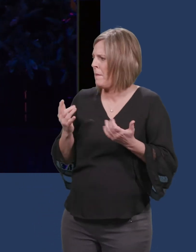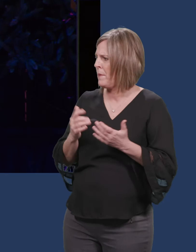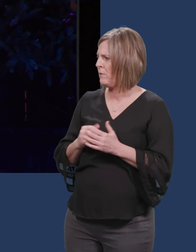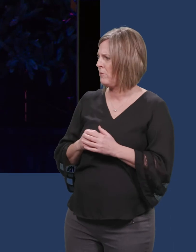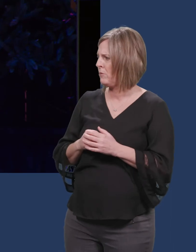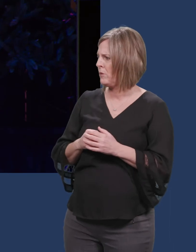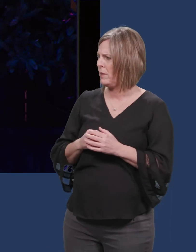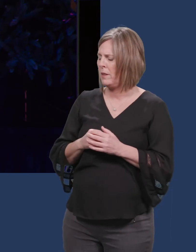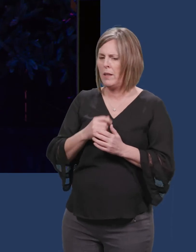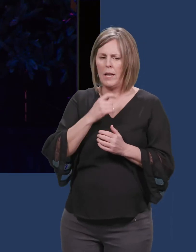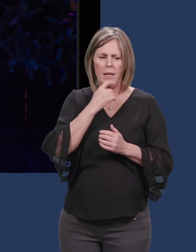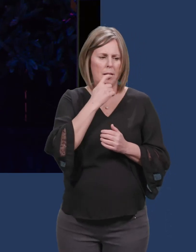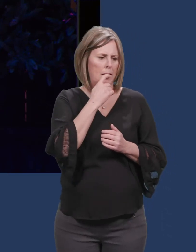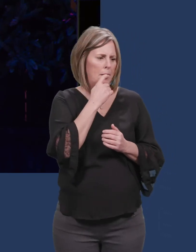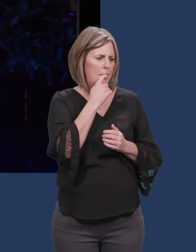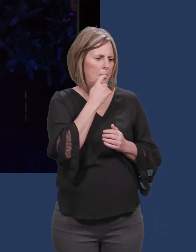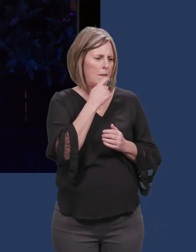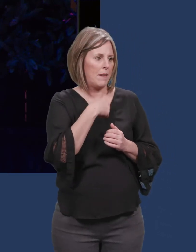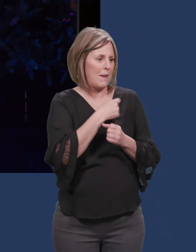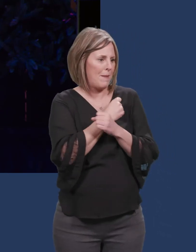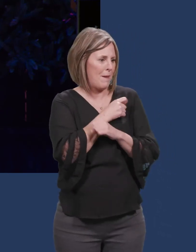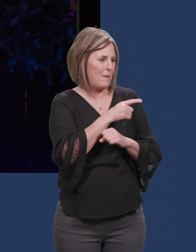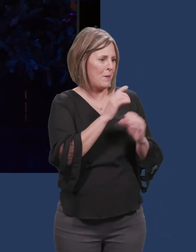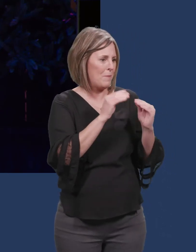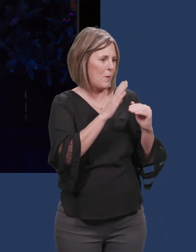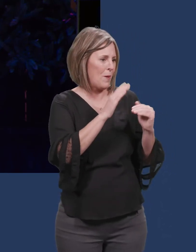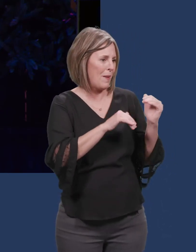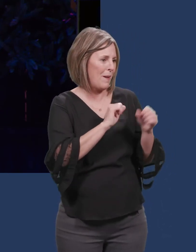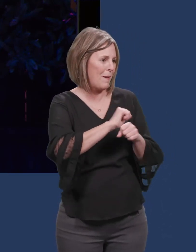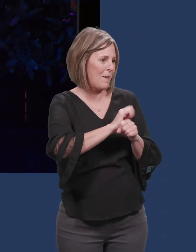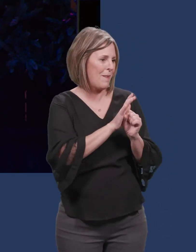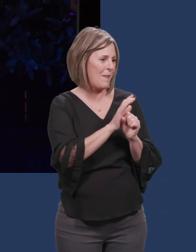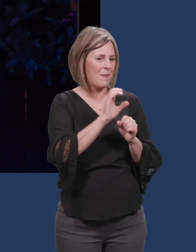thought about it, and I go, I love you more than COVID.